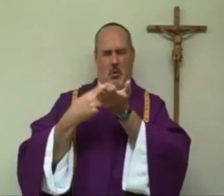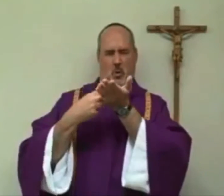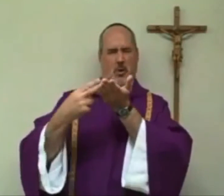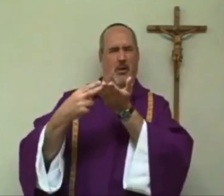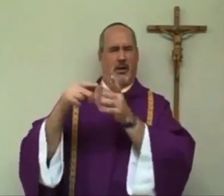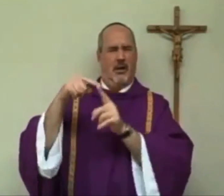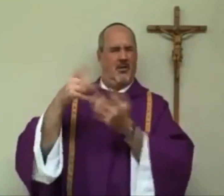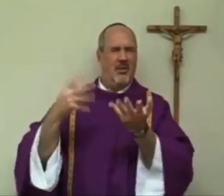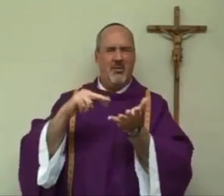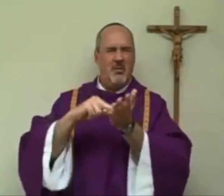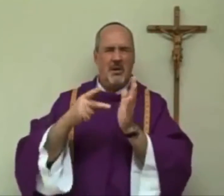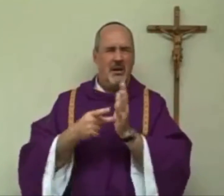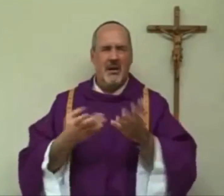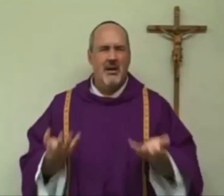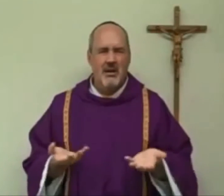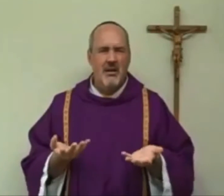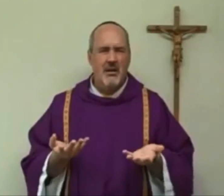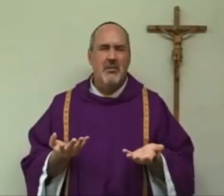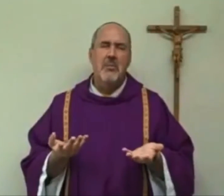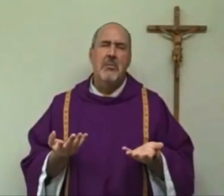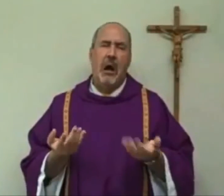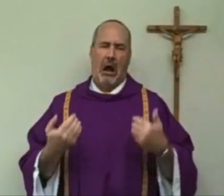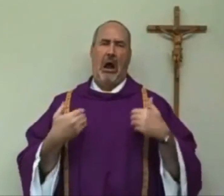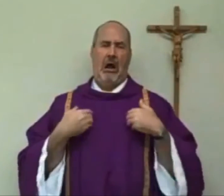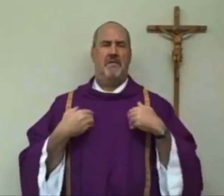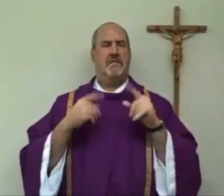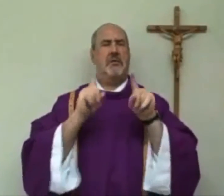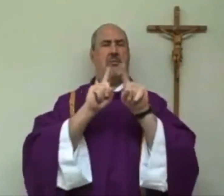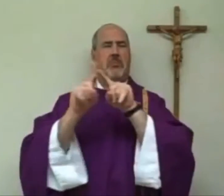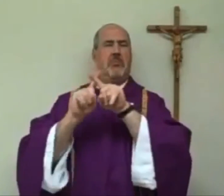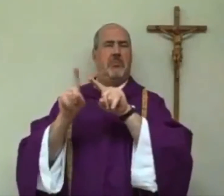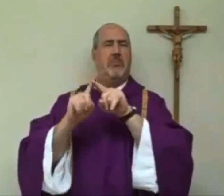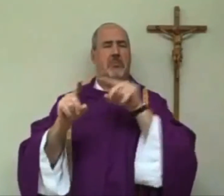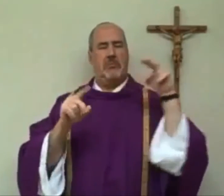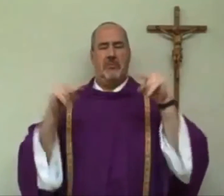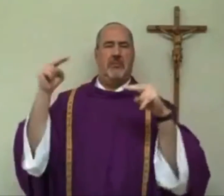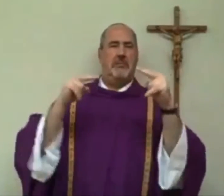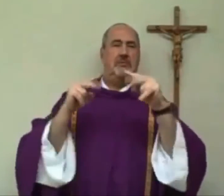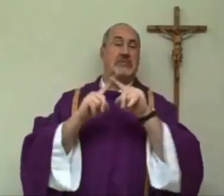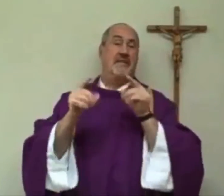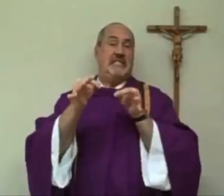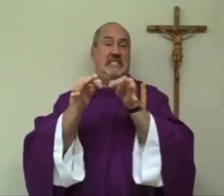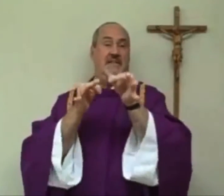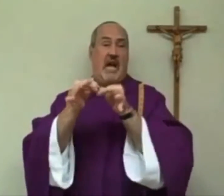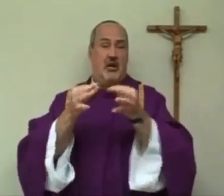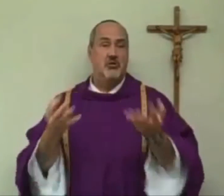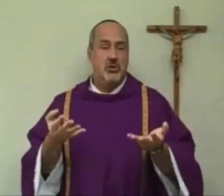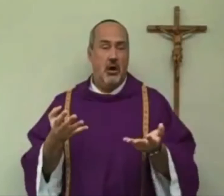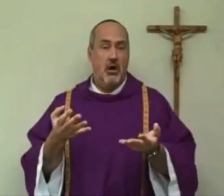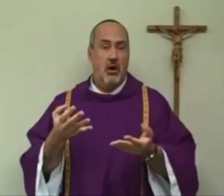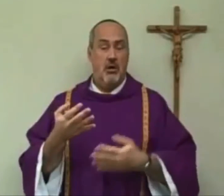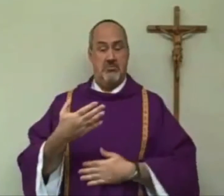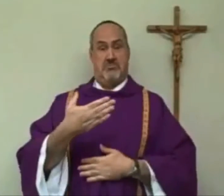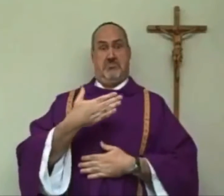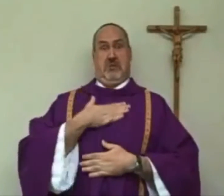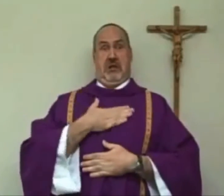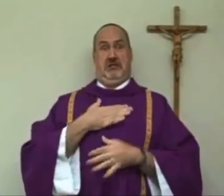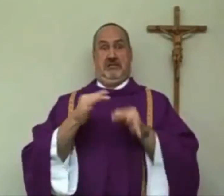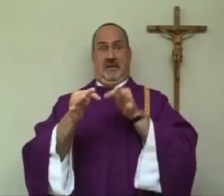So now, let's think about what the word holy means. Now, I know you've seen several of my vlogs where I've explained